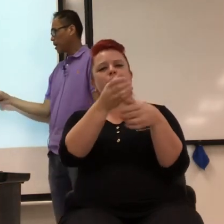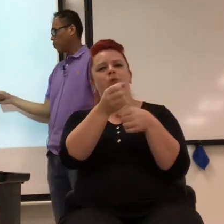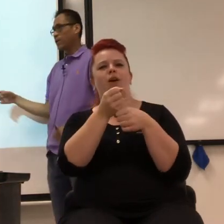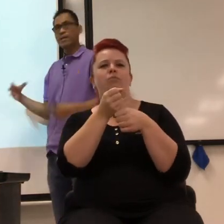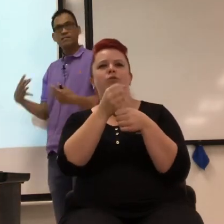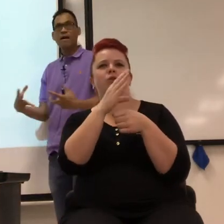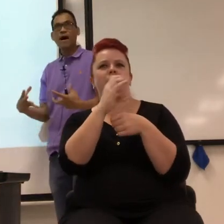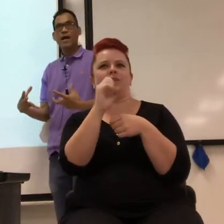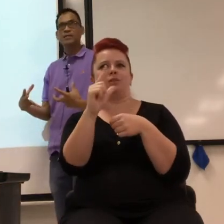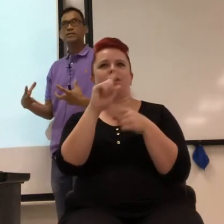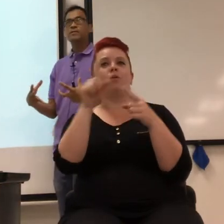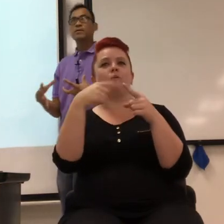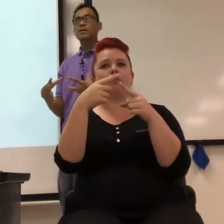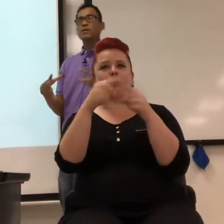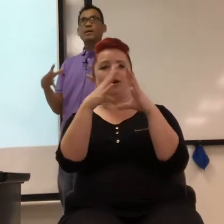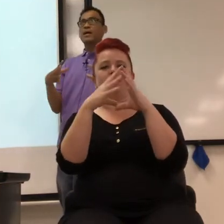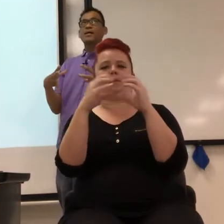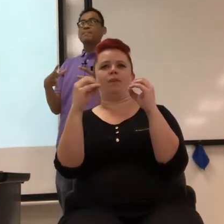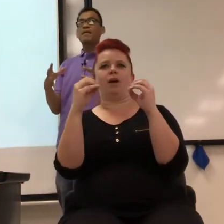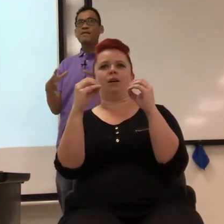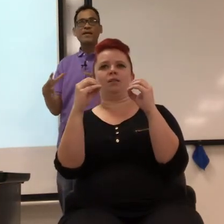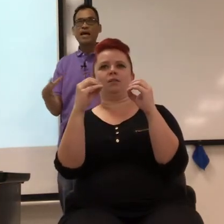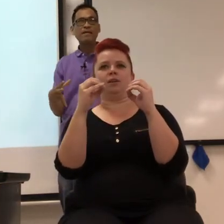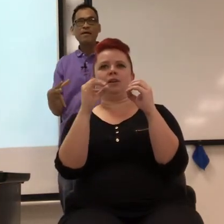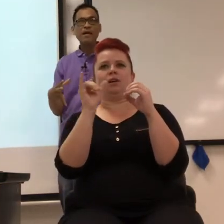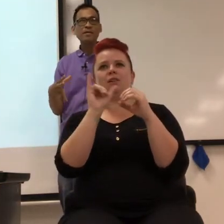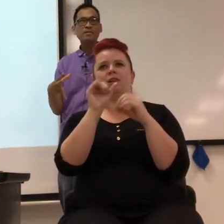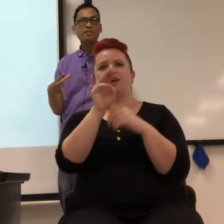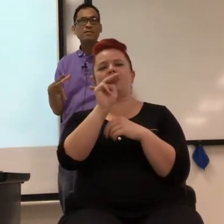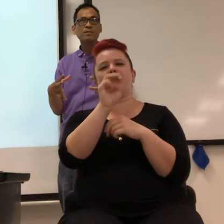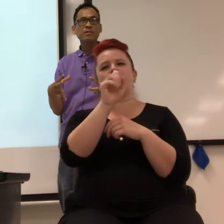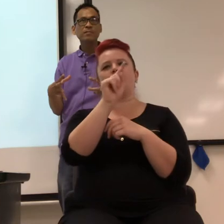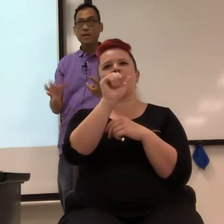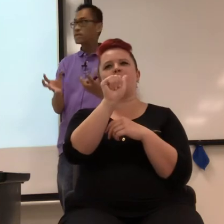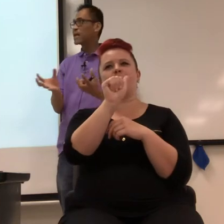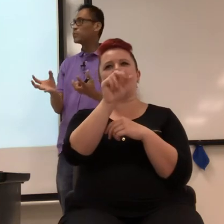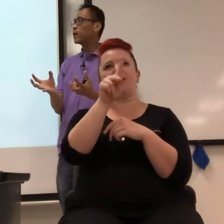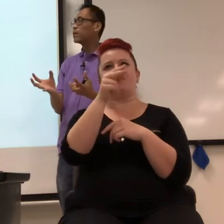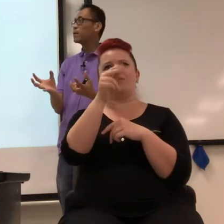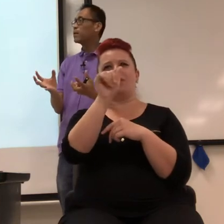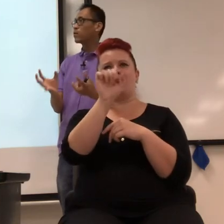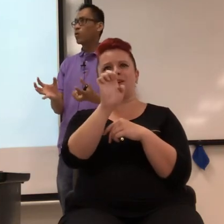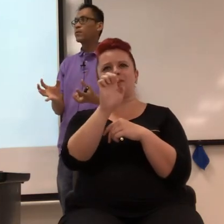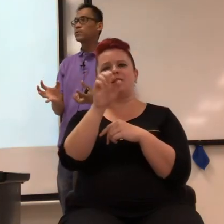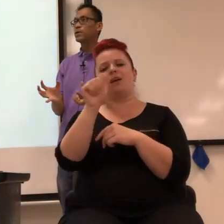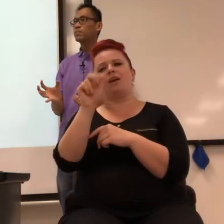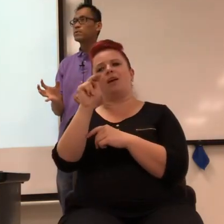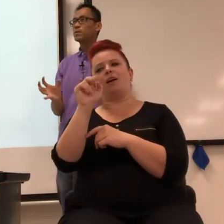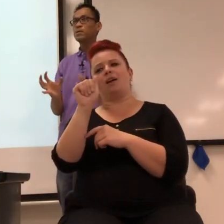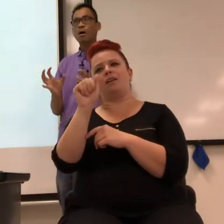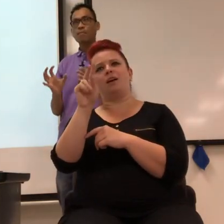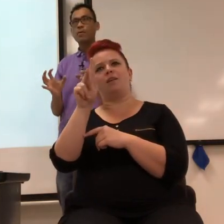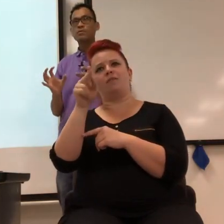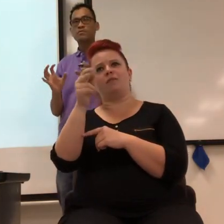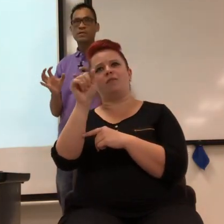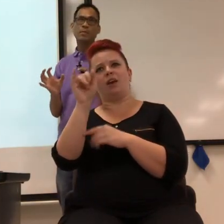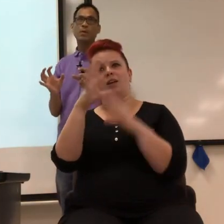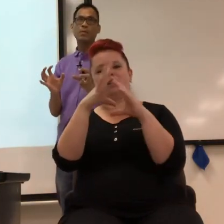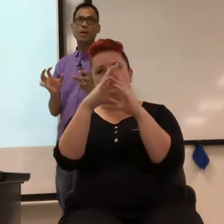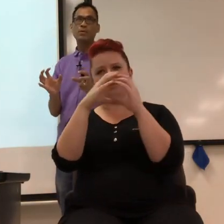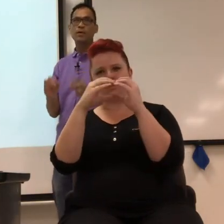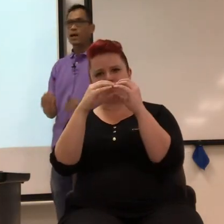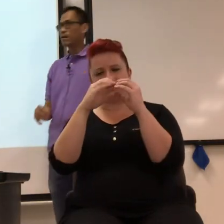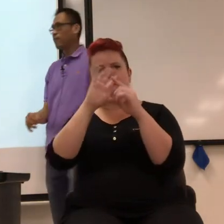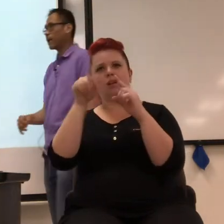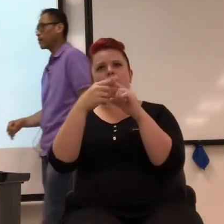the cell when it divides, like in metaphase, anaphase, because that's when the chromosomes are most